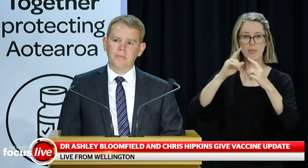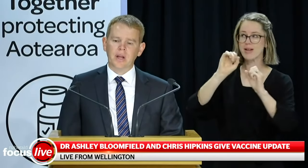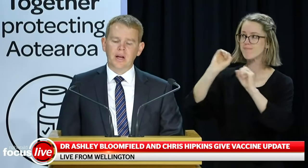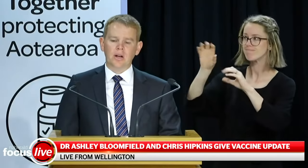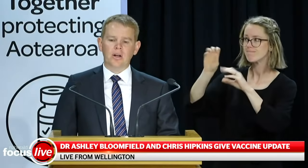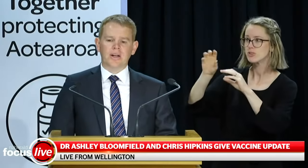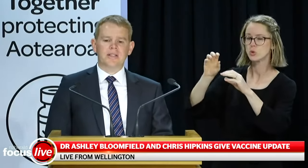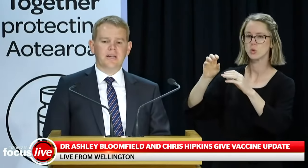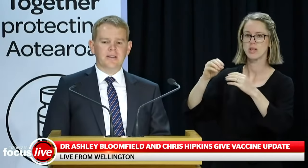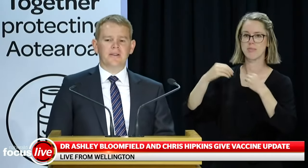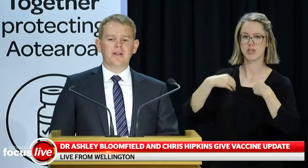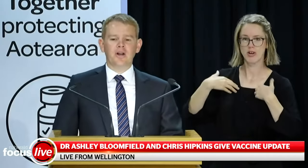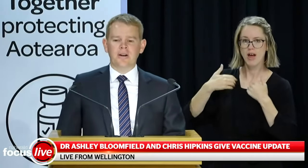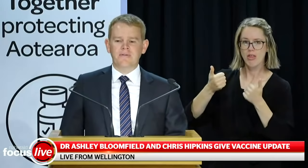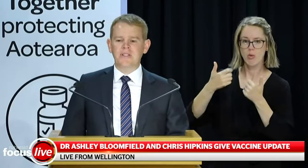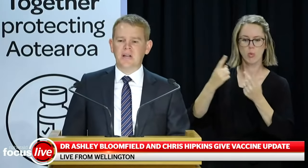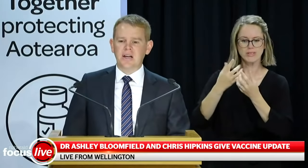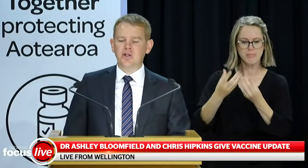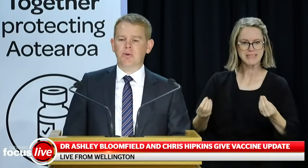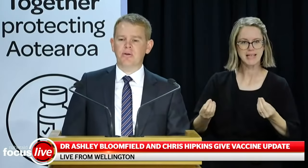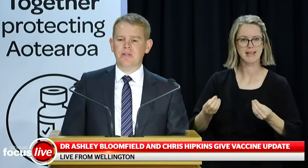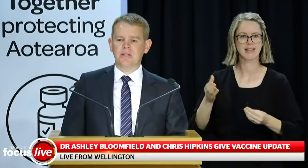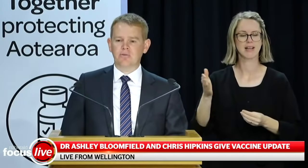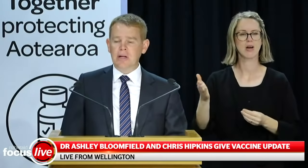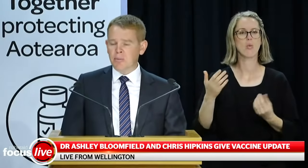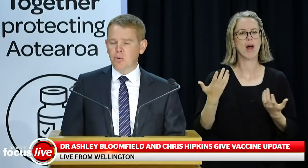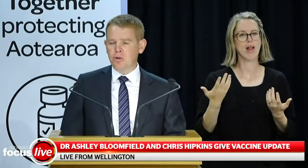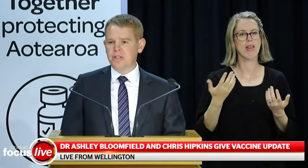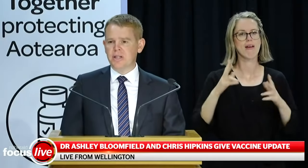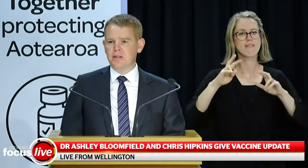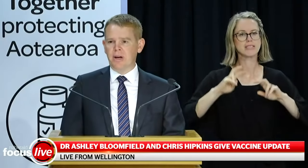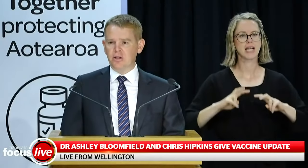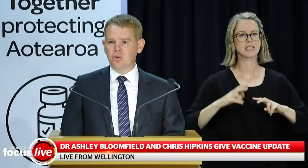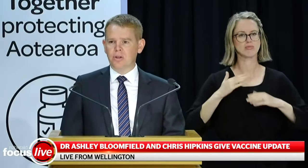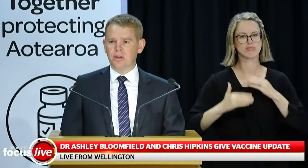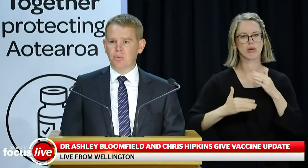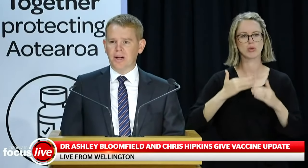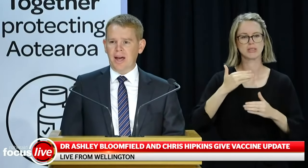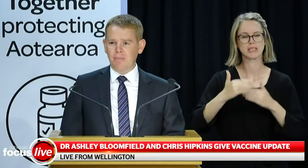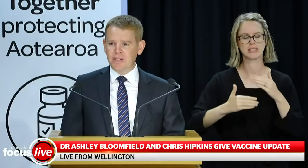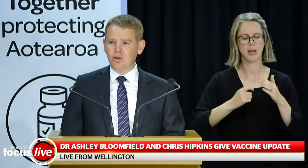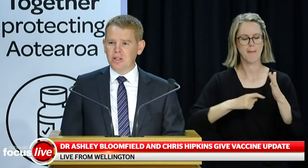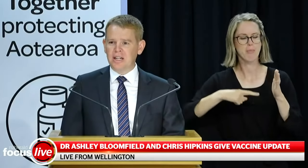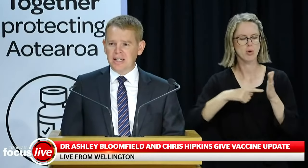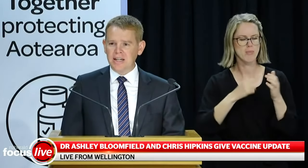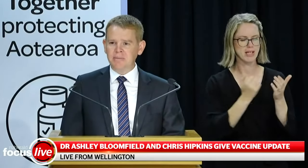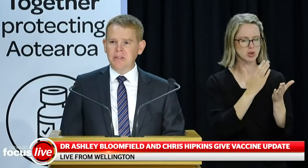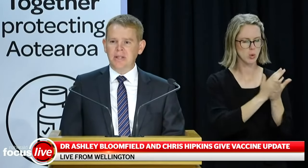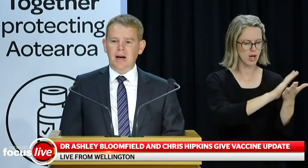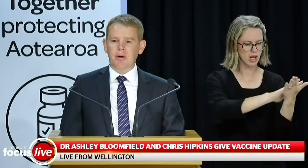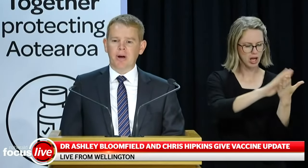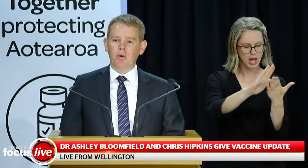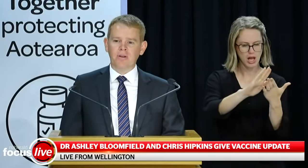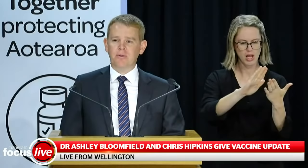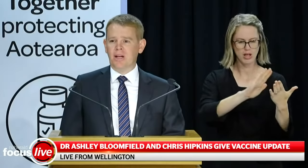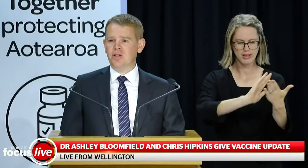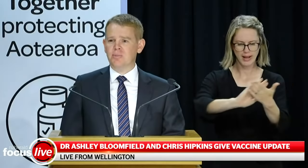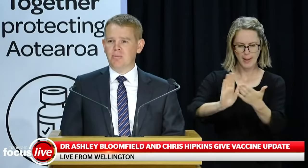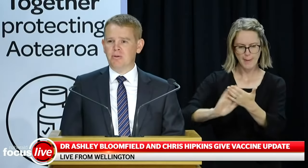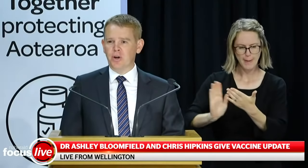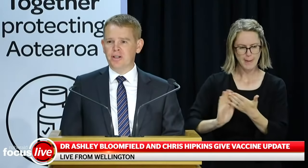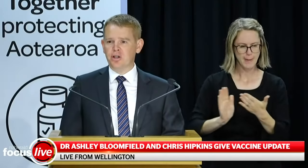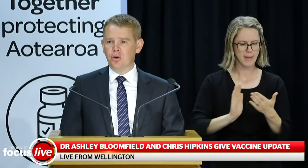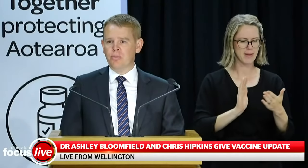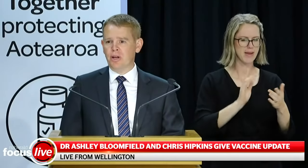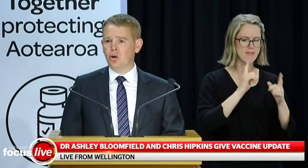everything to it? Like I said, an investigation process is really important here to make sure that we're absolutely clear about what information's